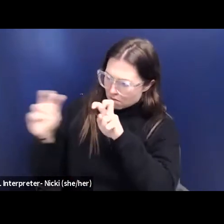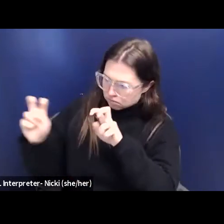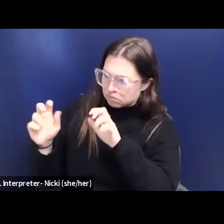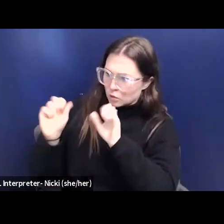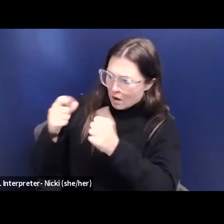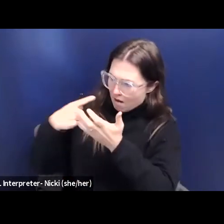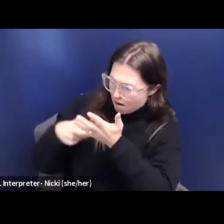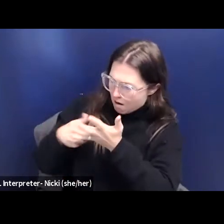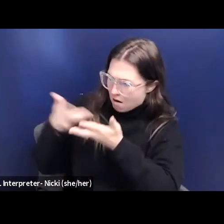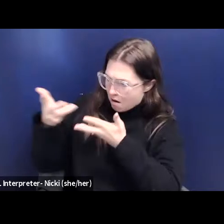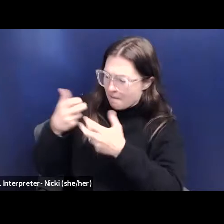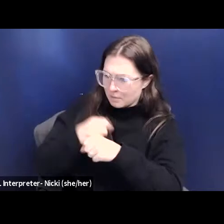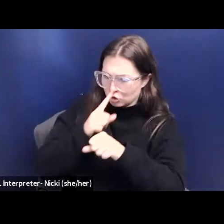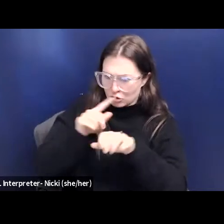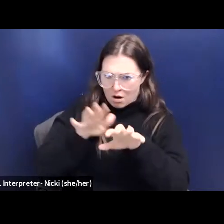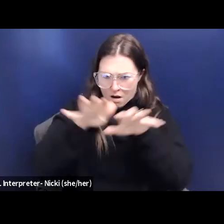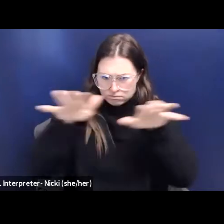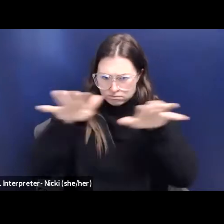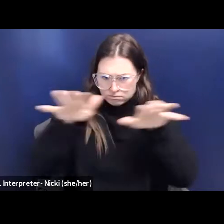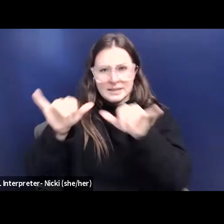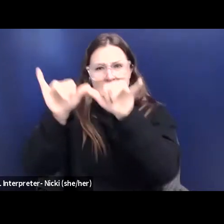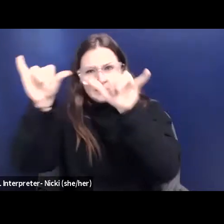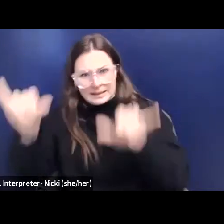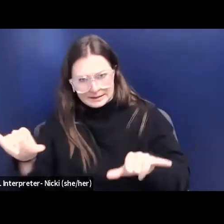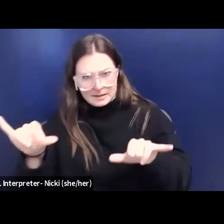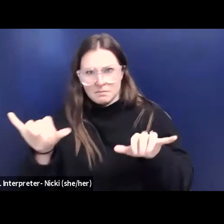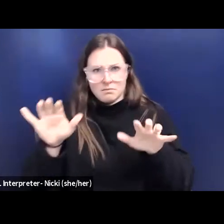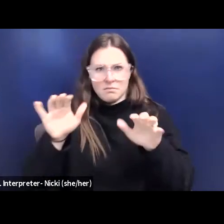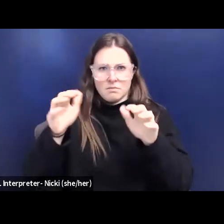These are great questions. All right.